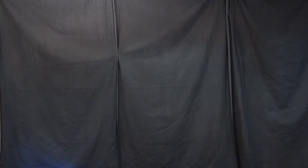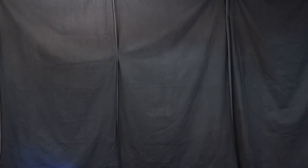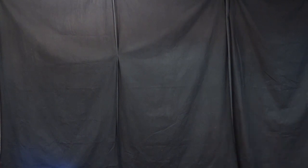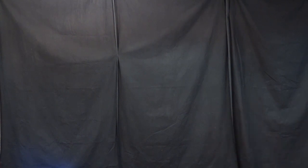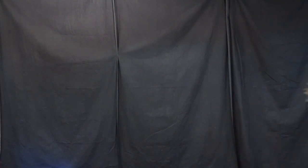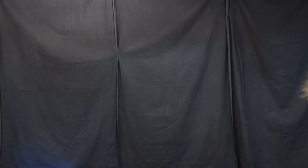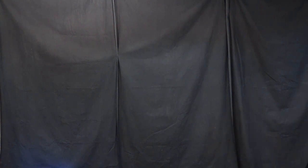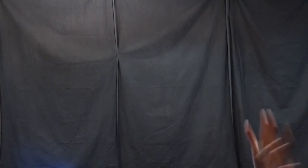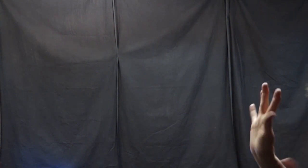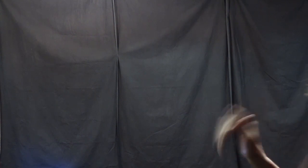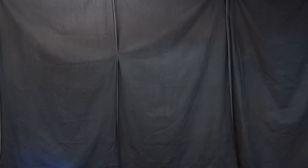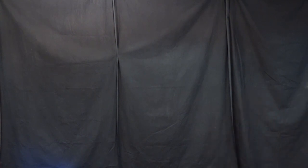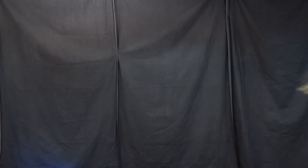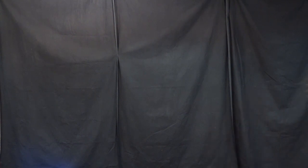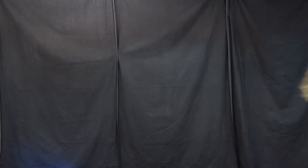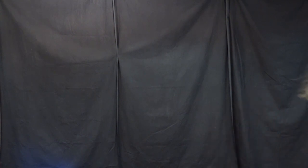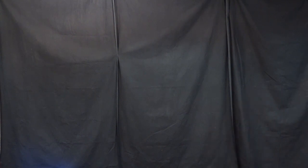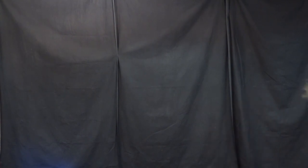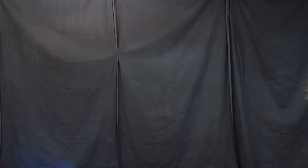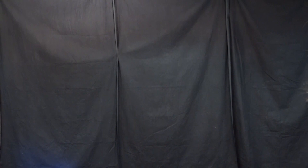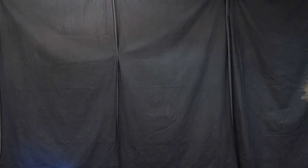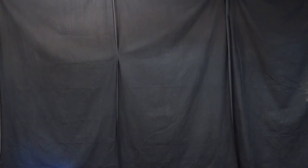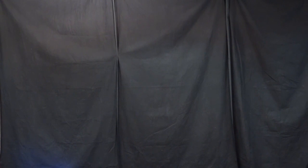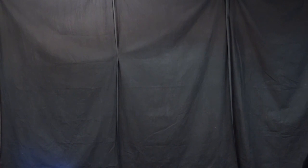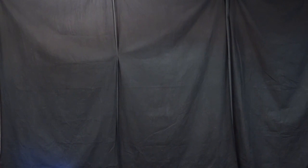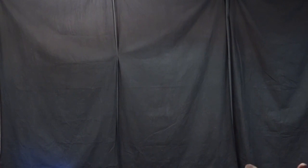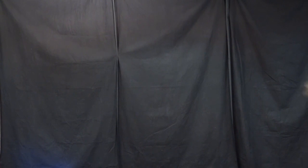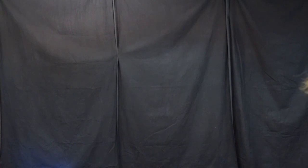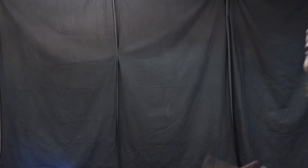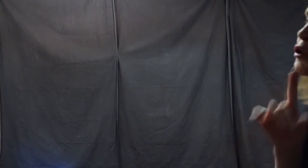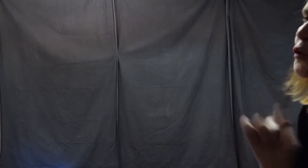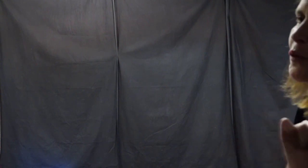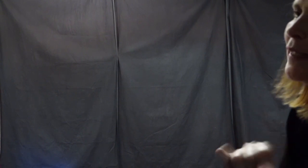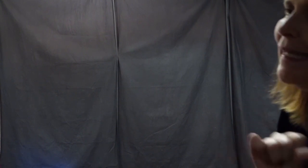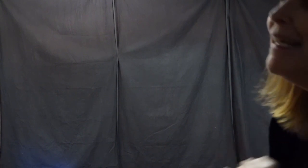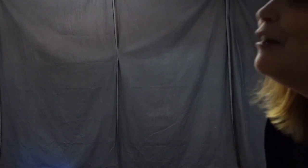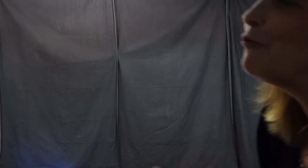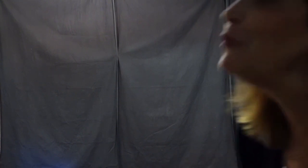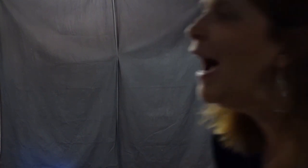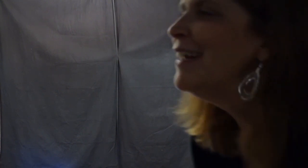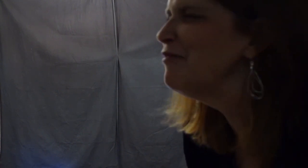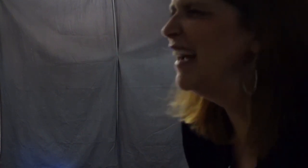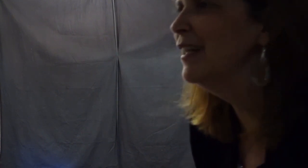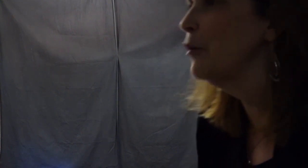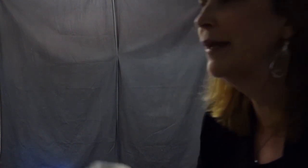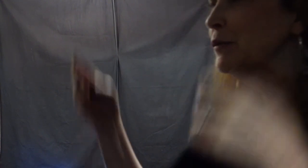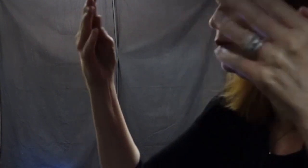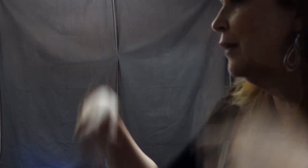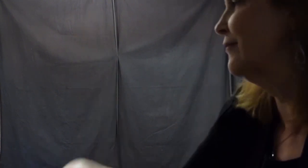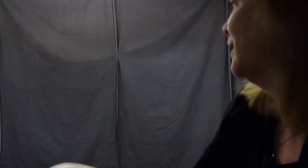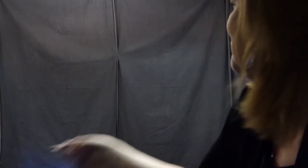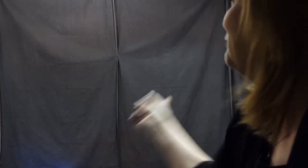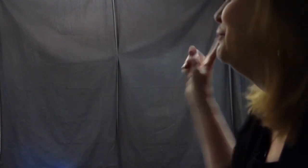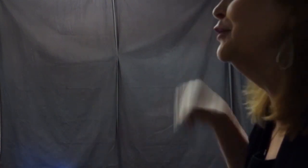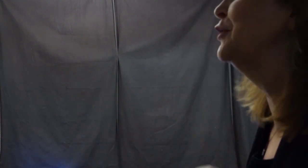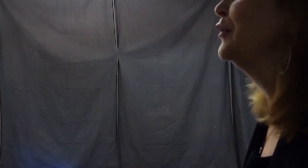actually post that one, then we'll redo it. Okay. Do you know what I mean? We'll polish it. And Somebody's but basement, truly, you know, I mean. right in our basement. I've got a blue